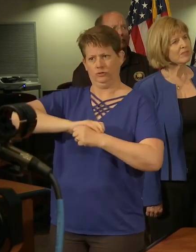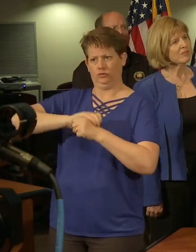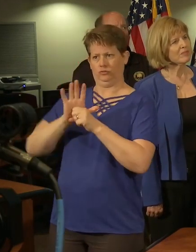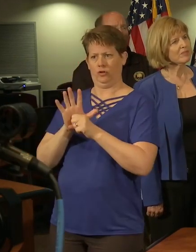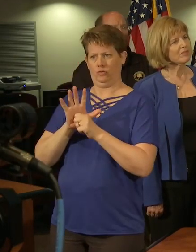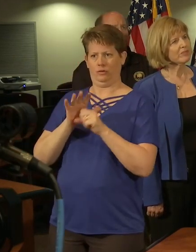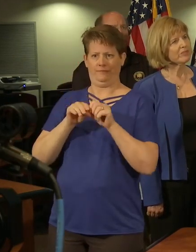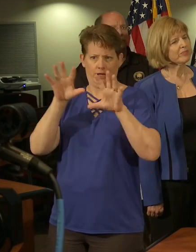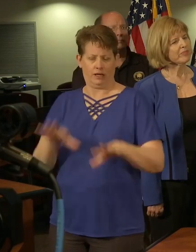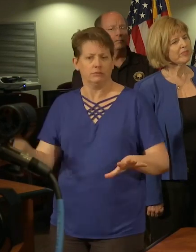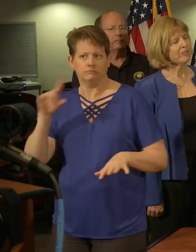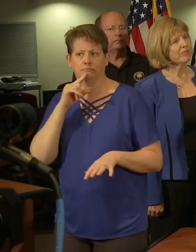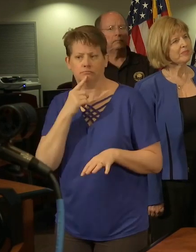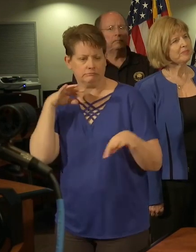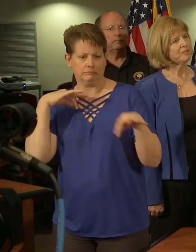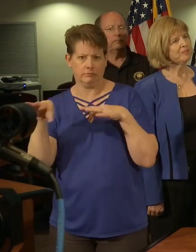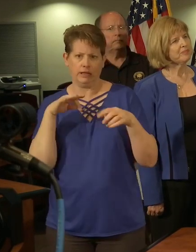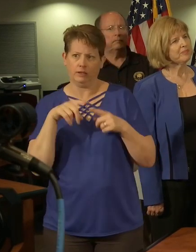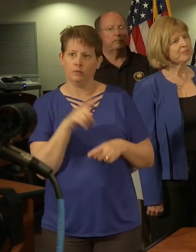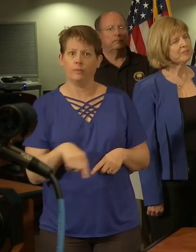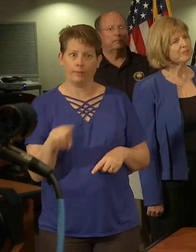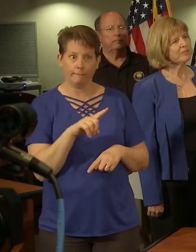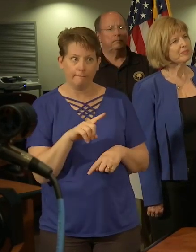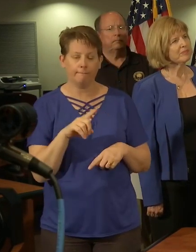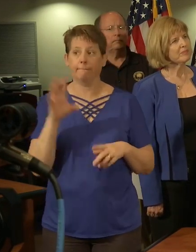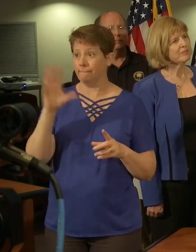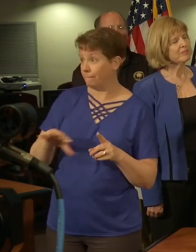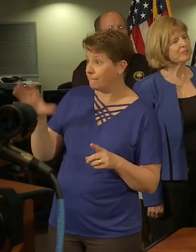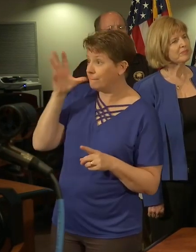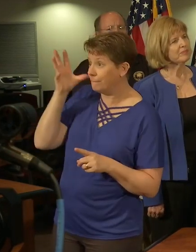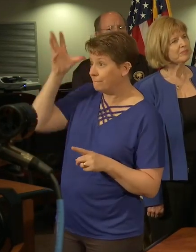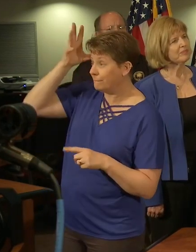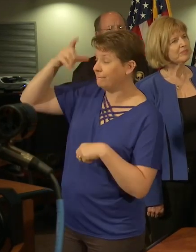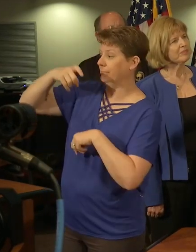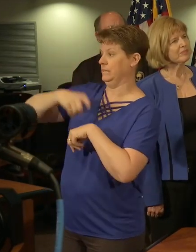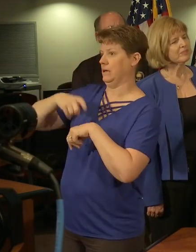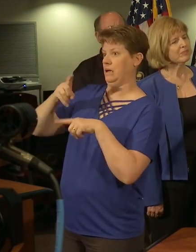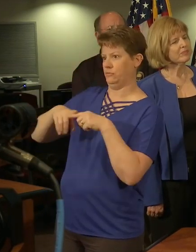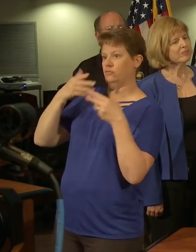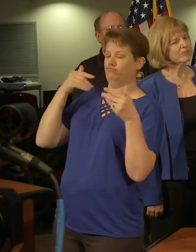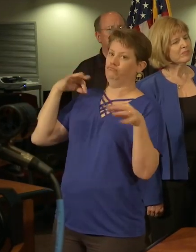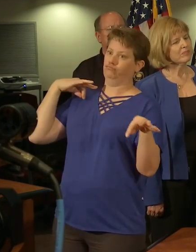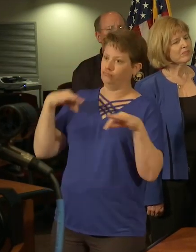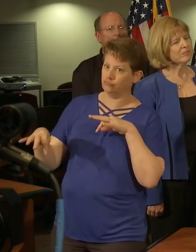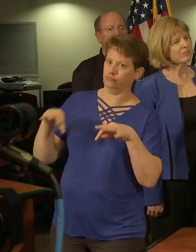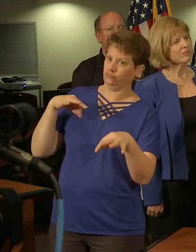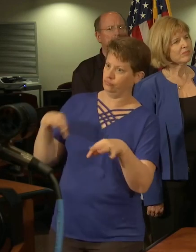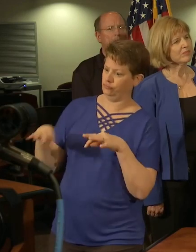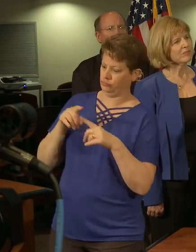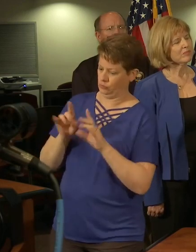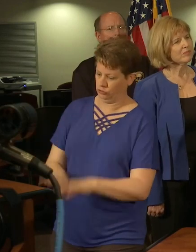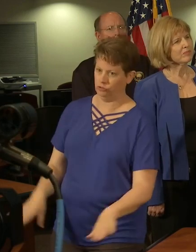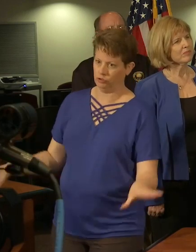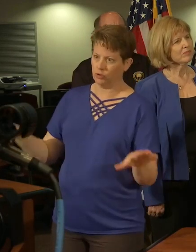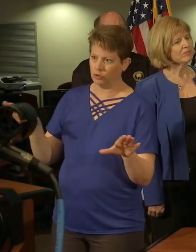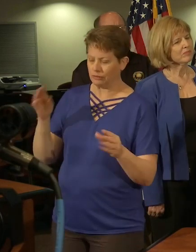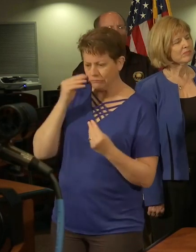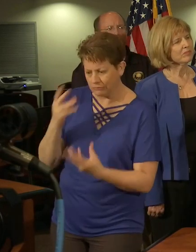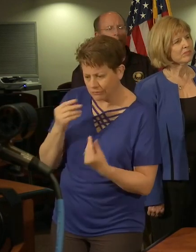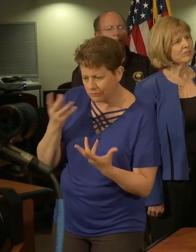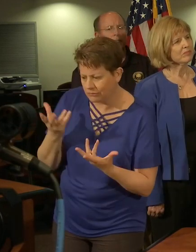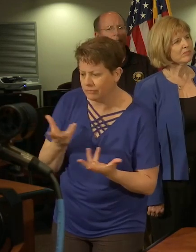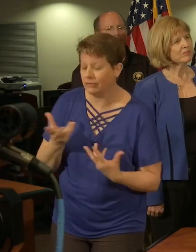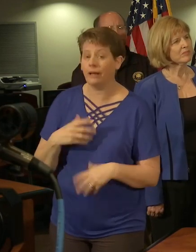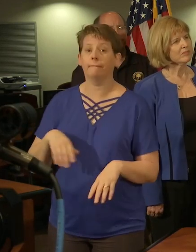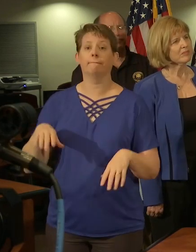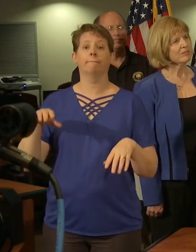situation is. It is time for parents to impress upon their children how important things like